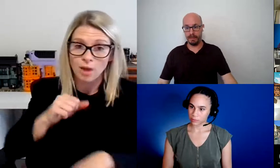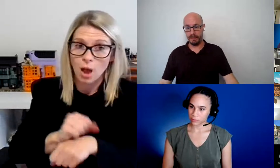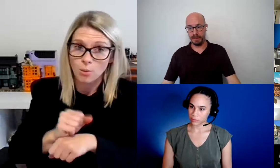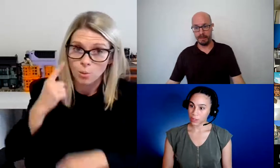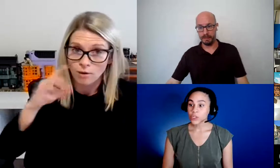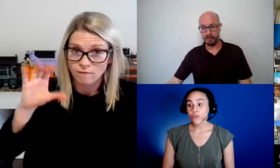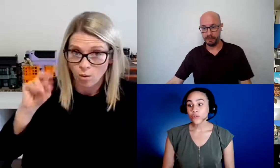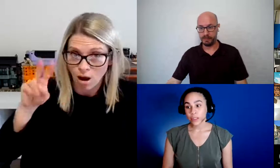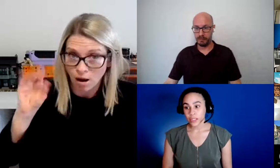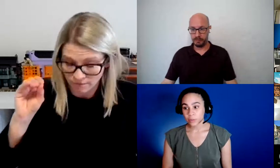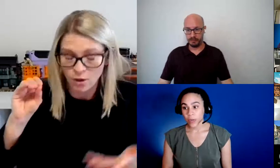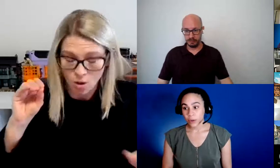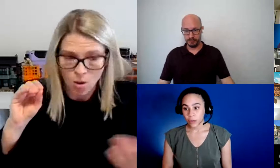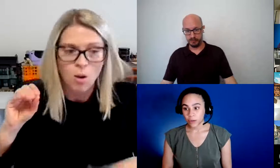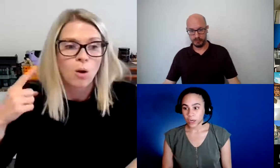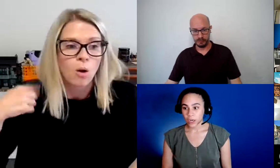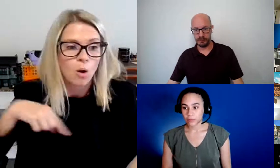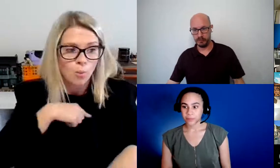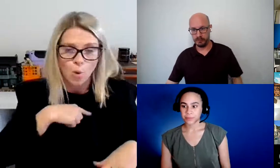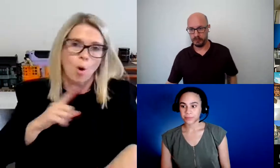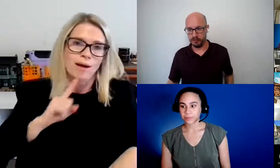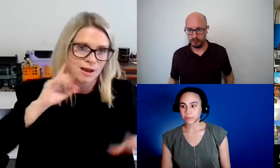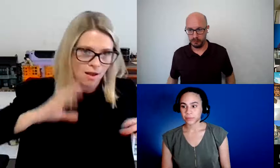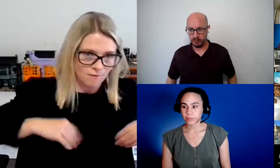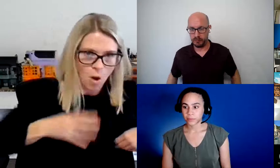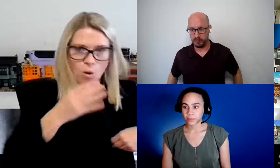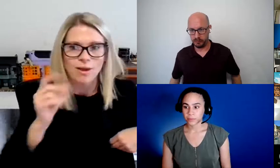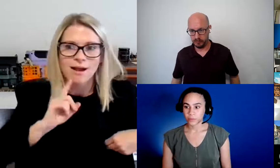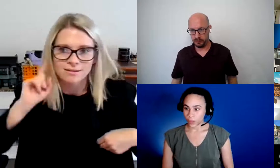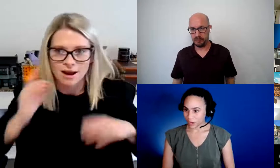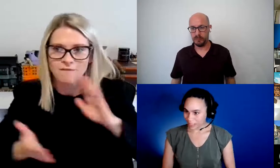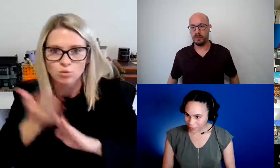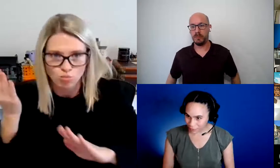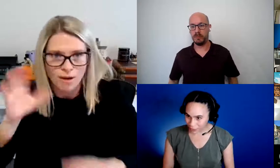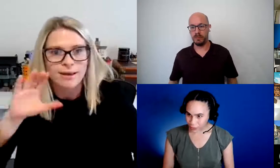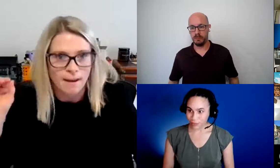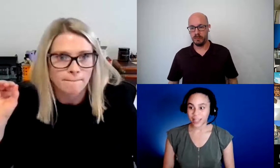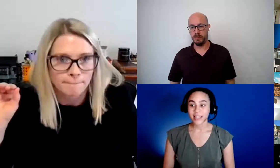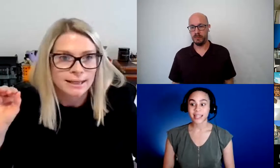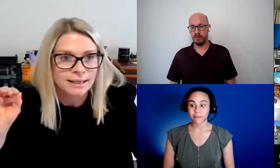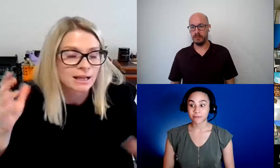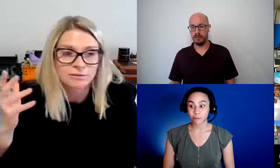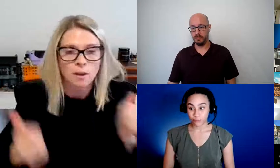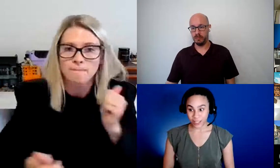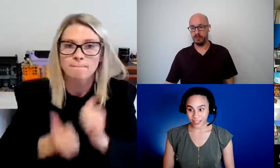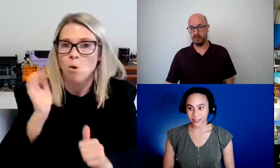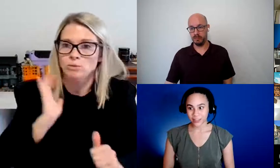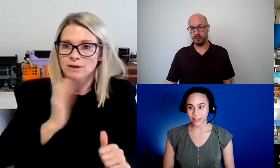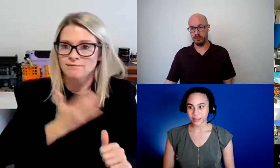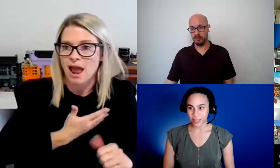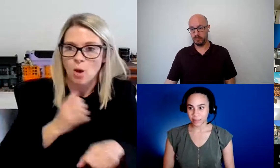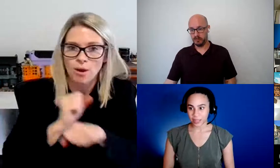So, for example, I work for Convo. We are a deaf-owned and deaf-run company.